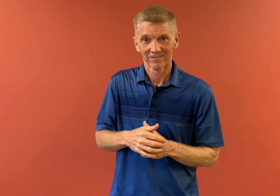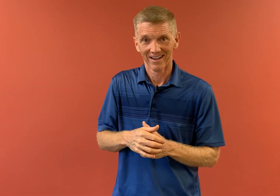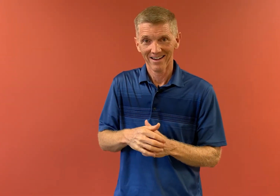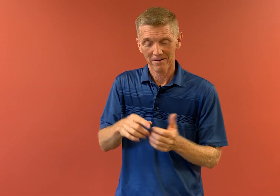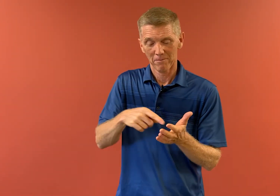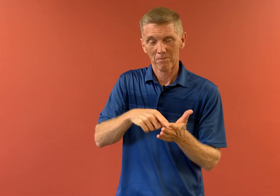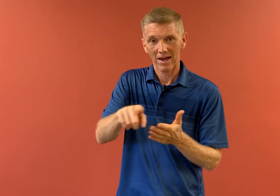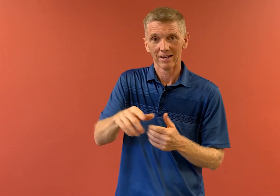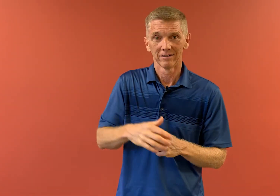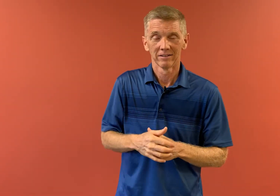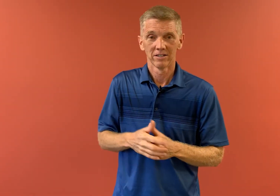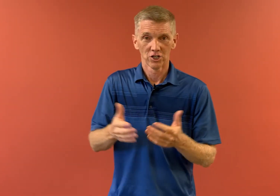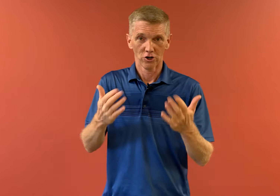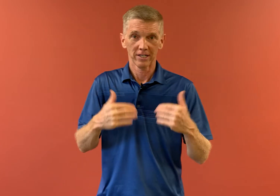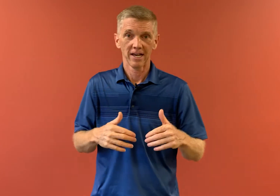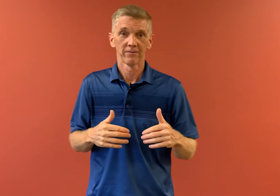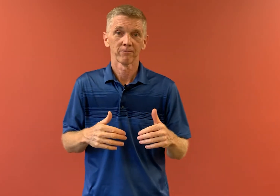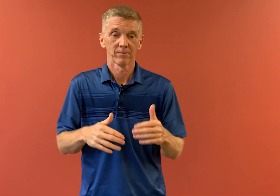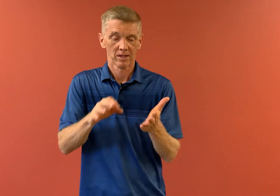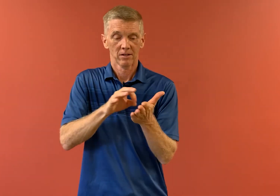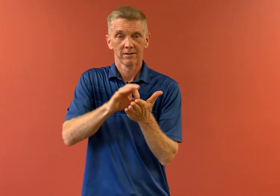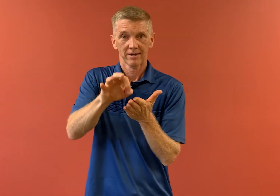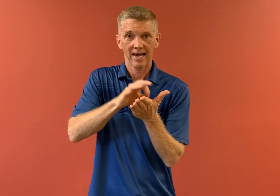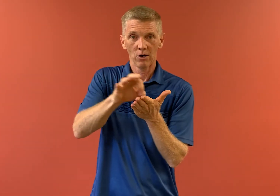Okay, pay. Start again. Count,